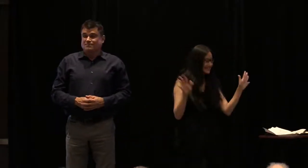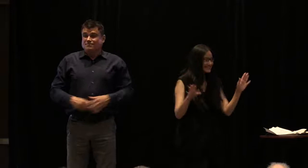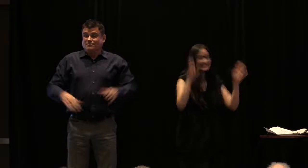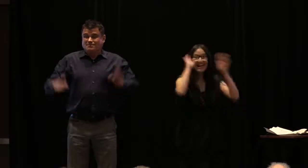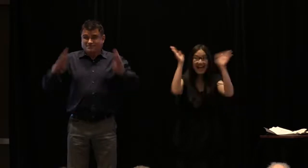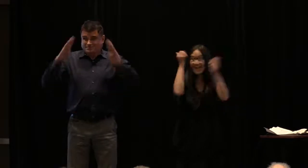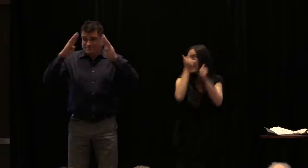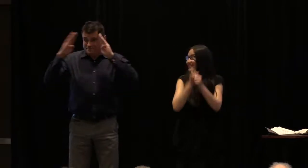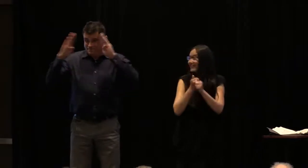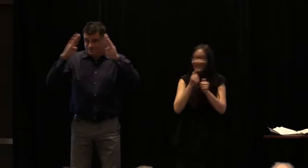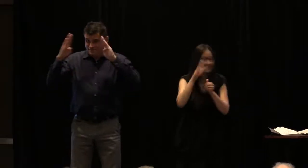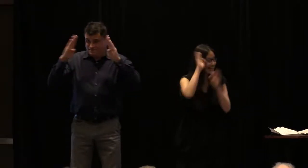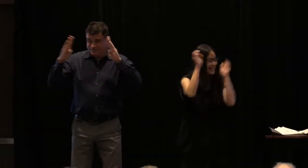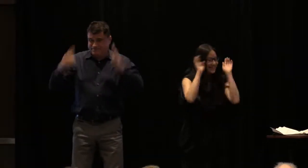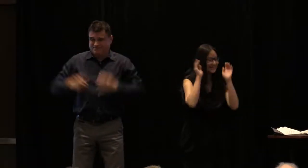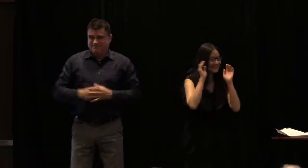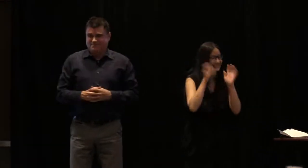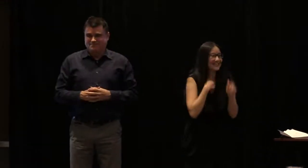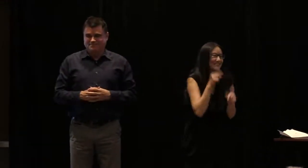Hello, everyone.